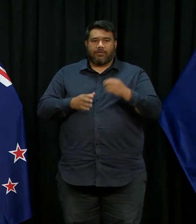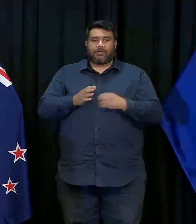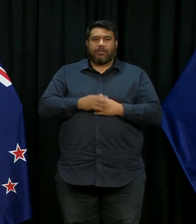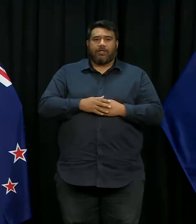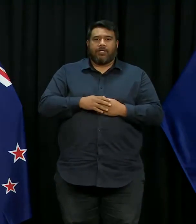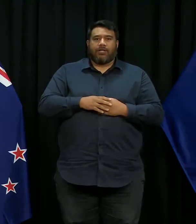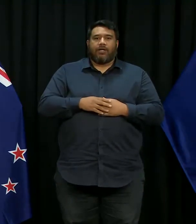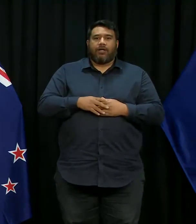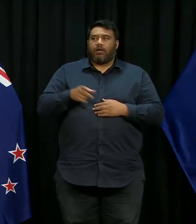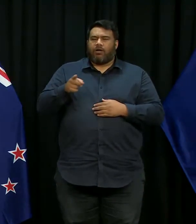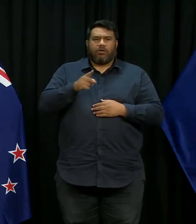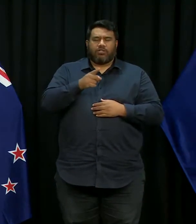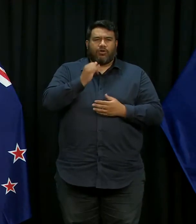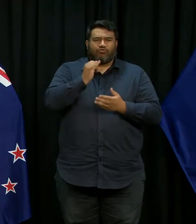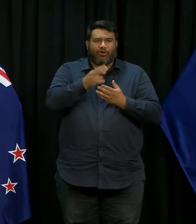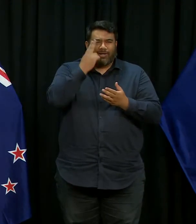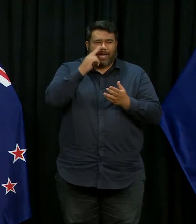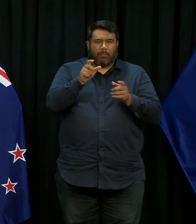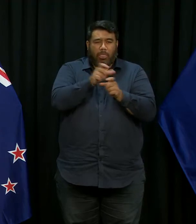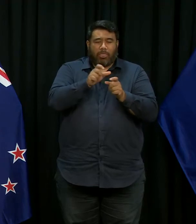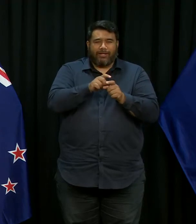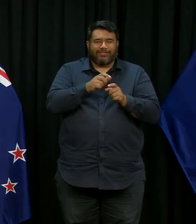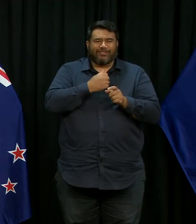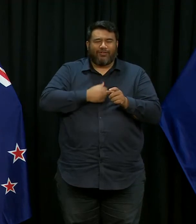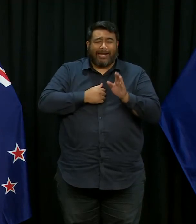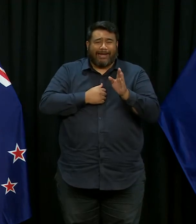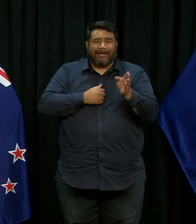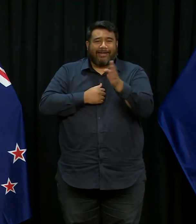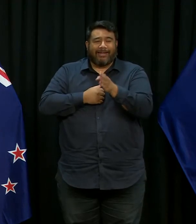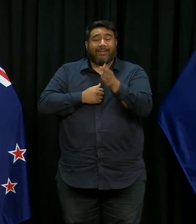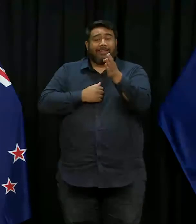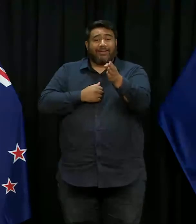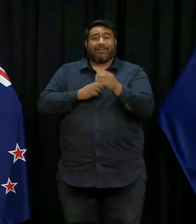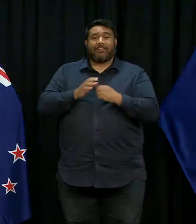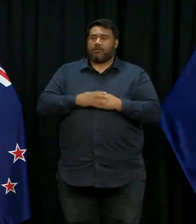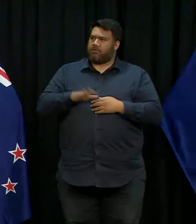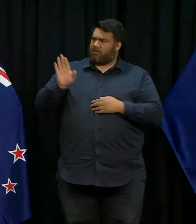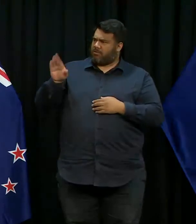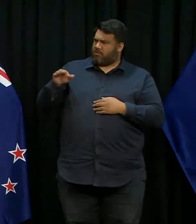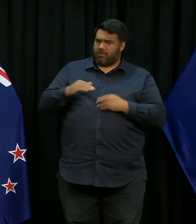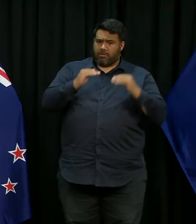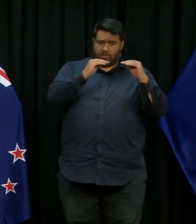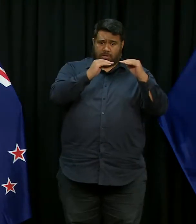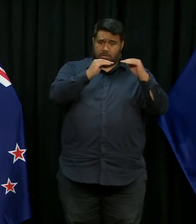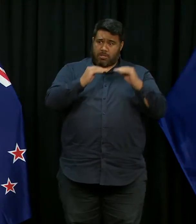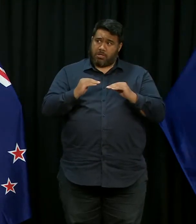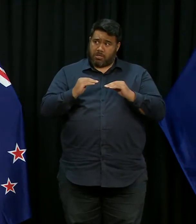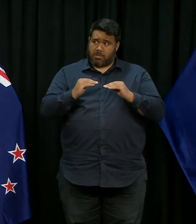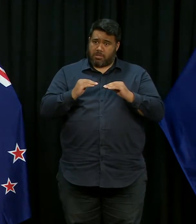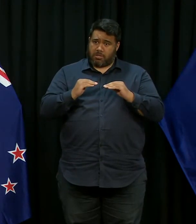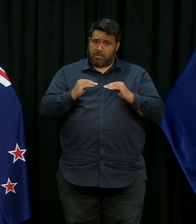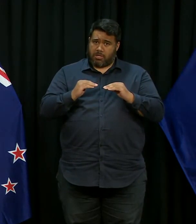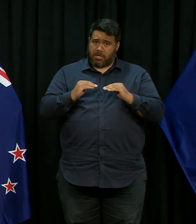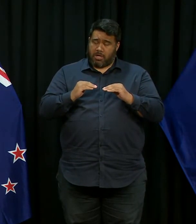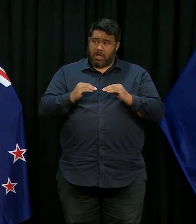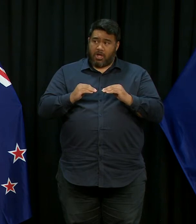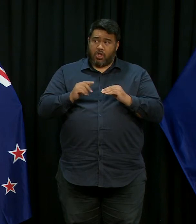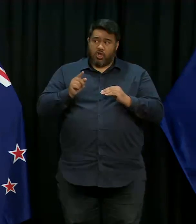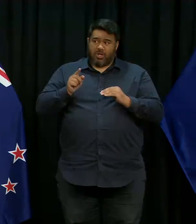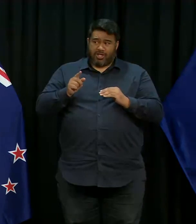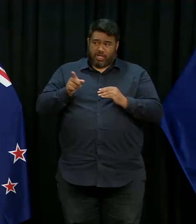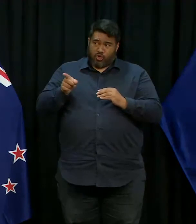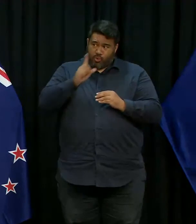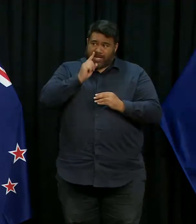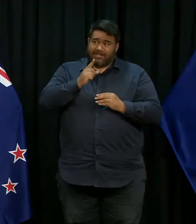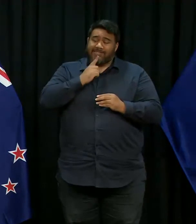have done that to you twice this week. Forgive me, Gina. Given the shift down alert levels, can you guarantee that we're not going to end up yo-yoing back into